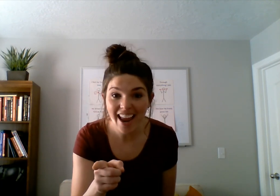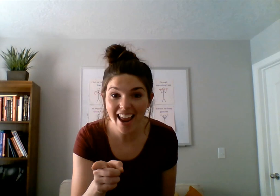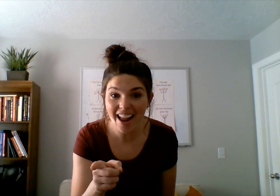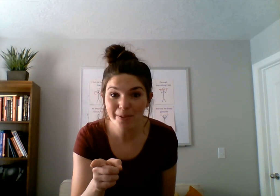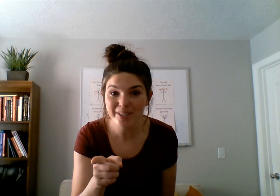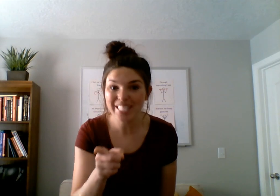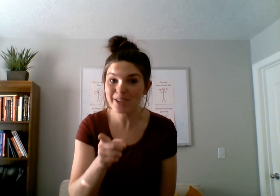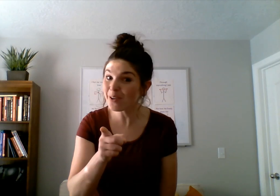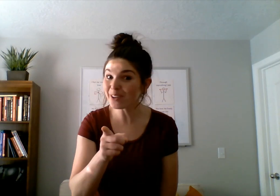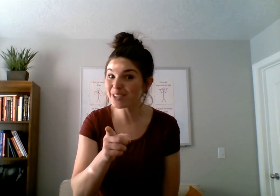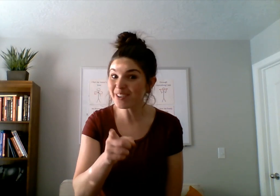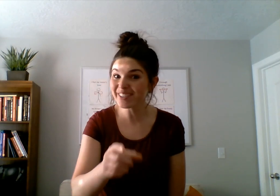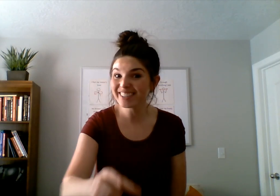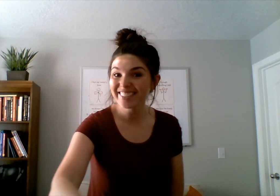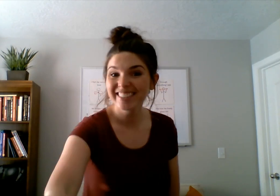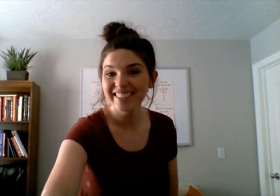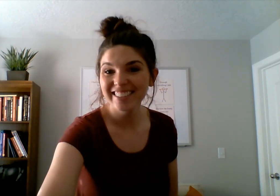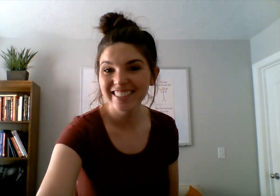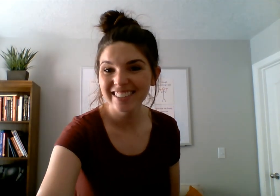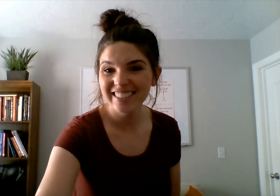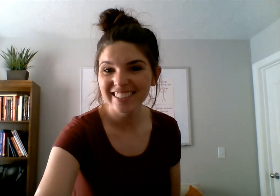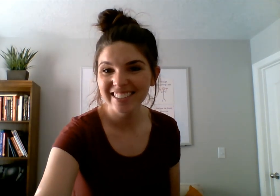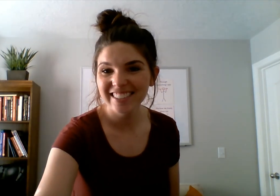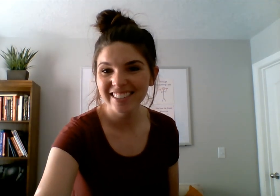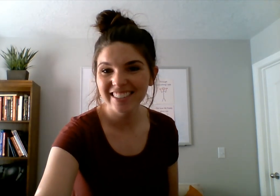And I will see you all soon. Bye. Bye. Bye. Bye.